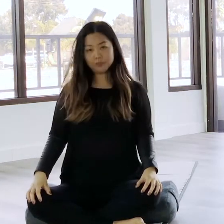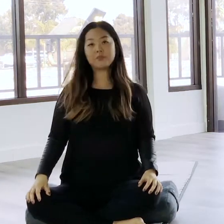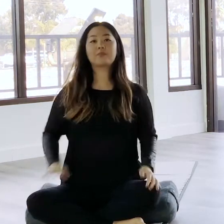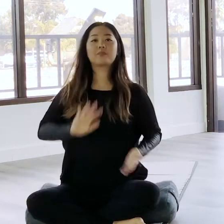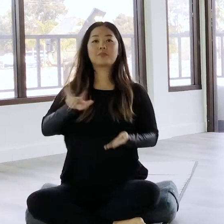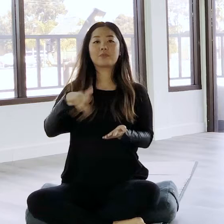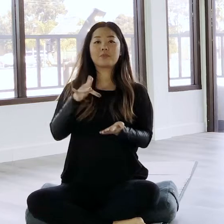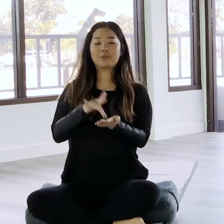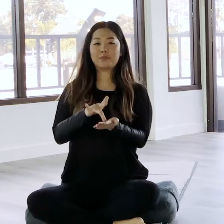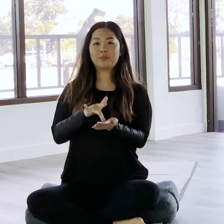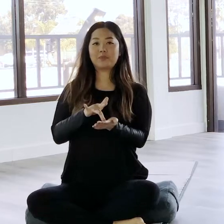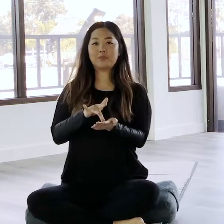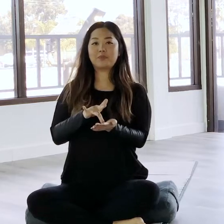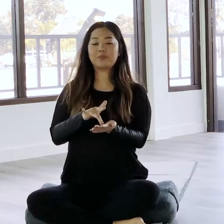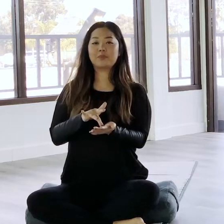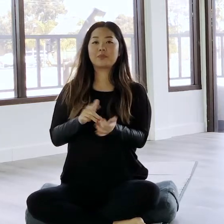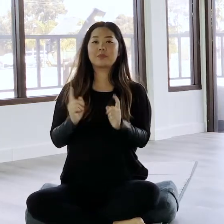center.